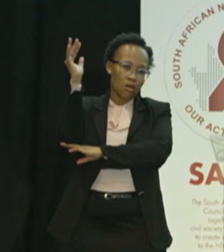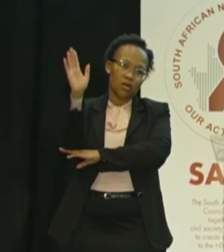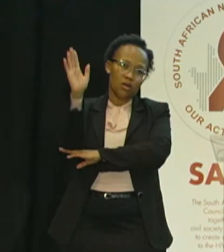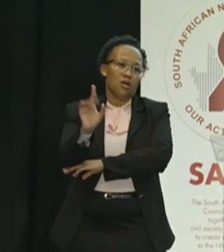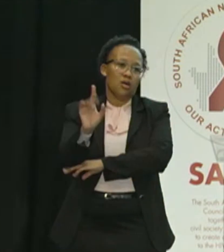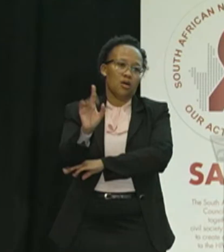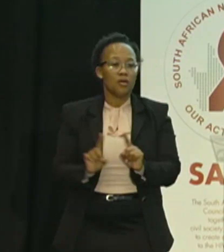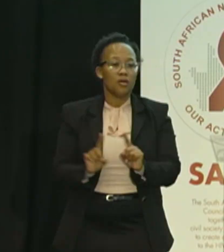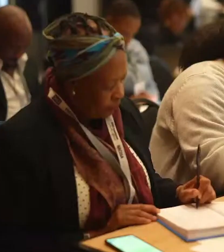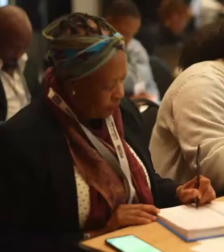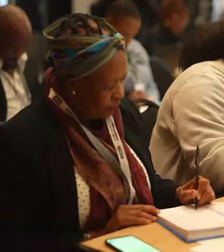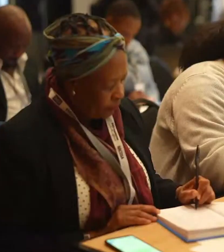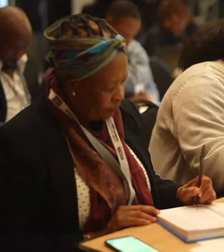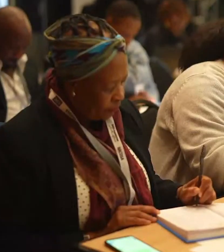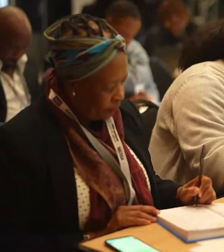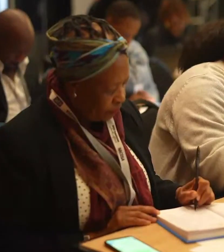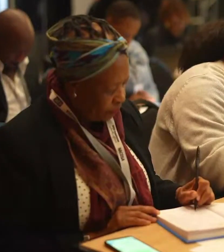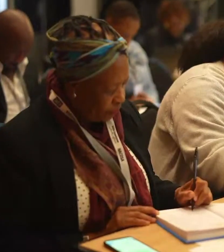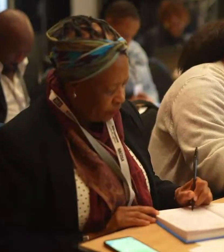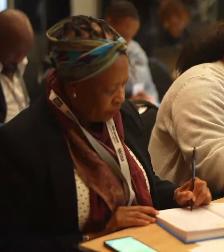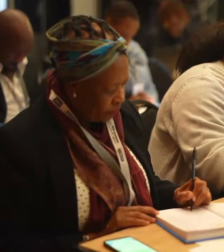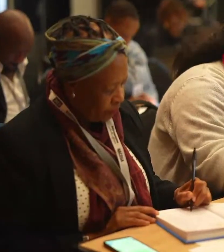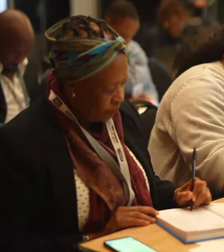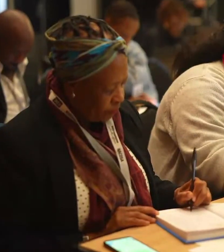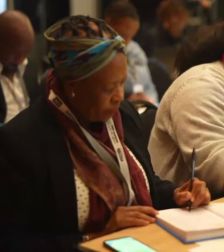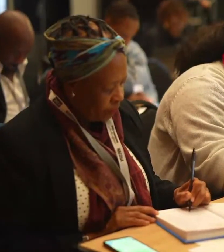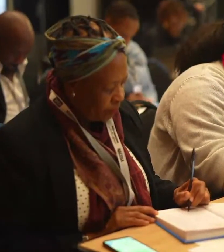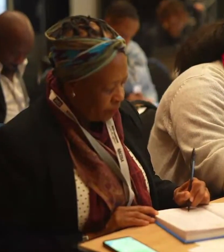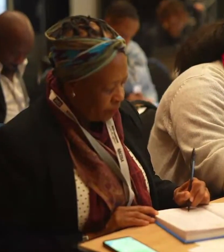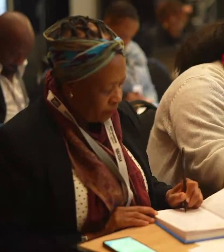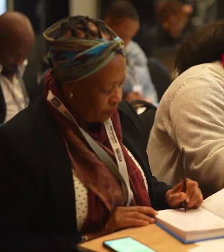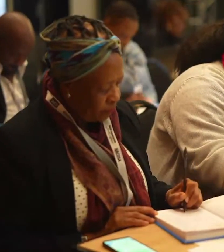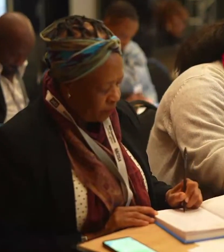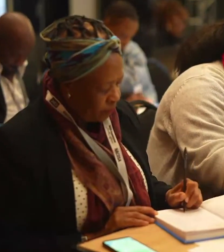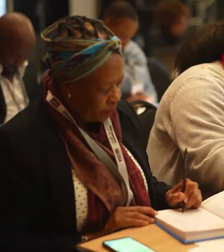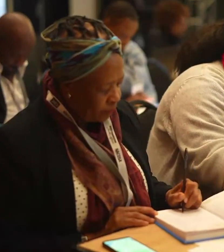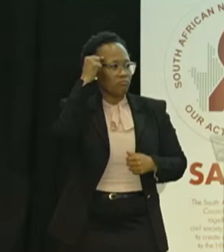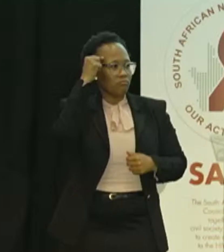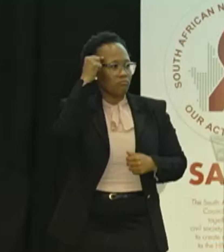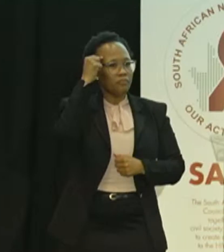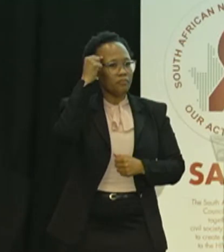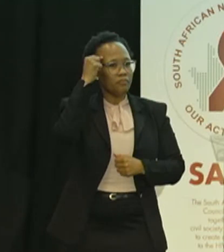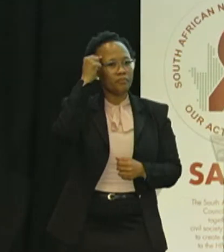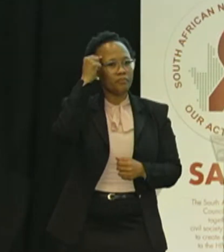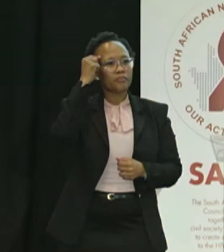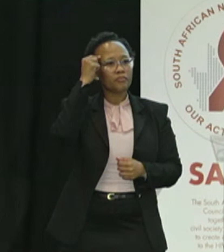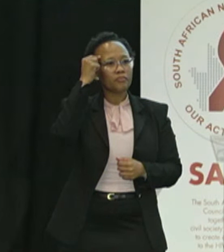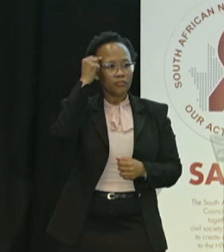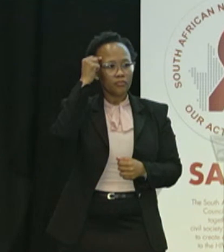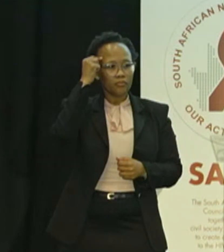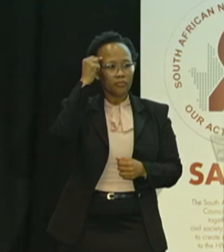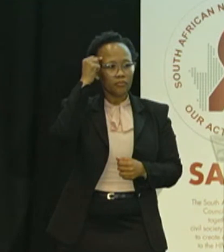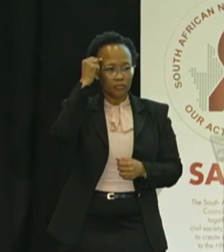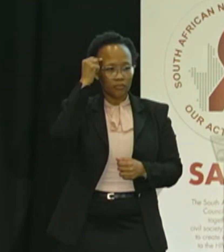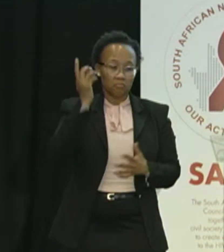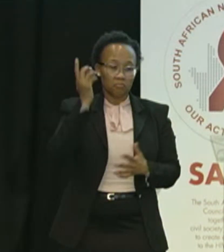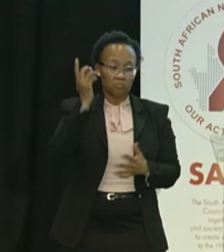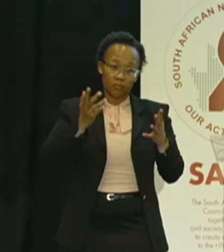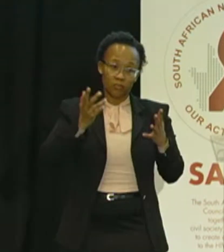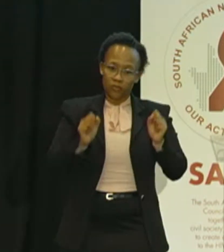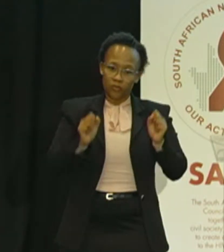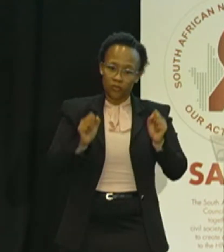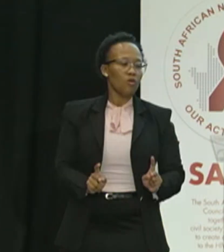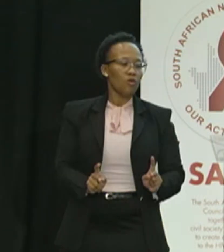us, think about how we can use this opportunity of